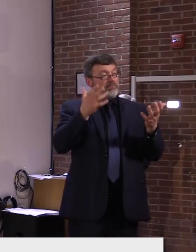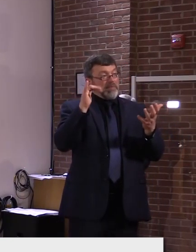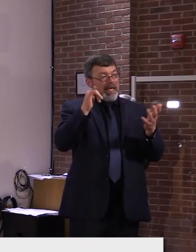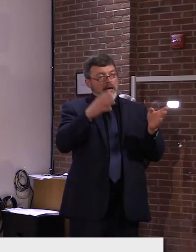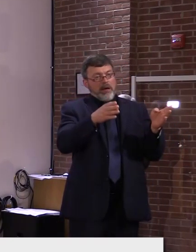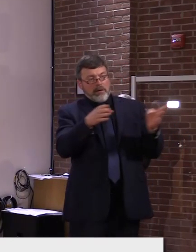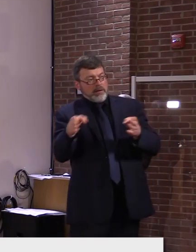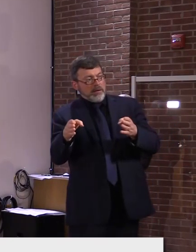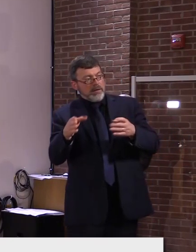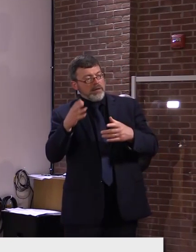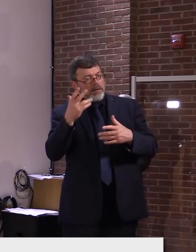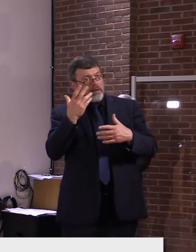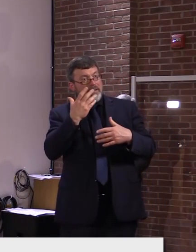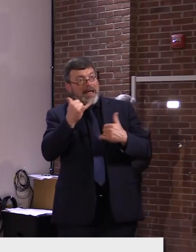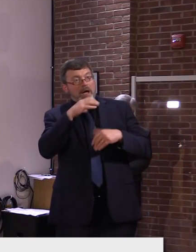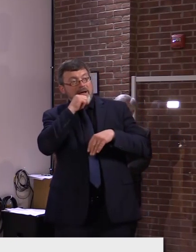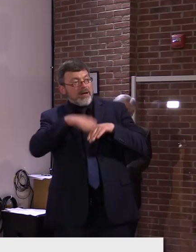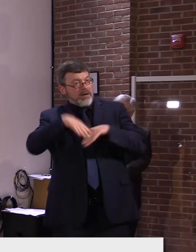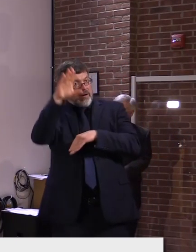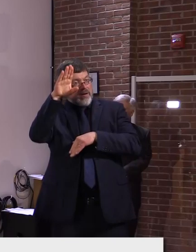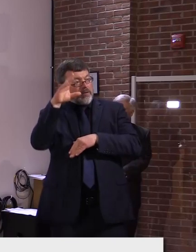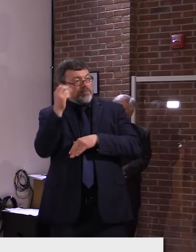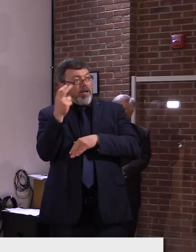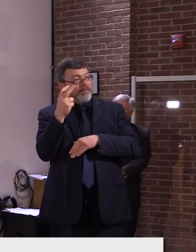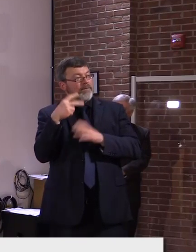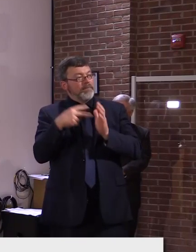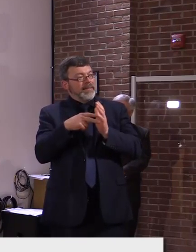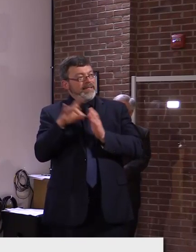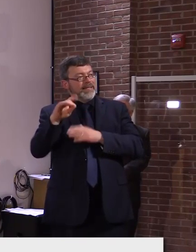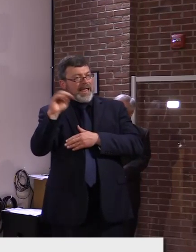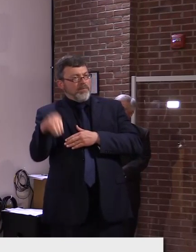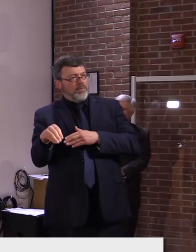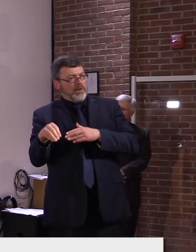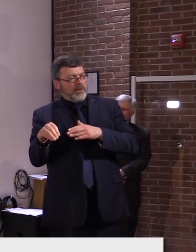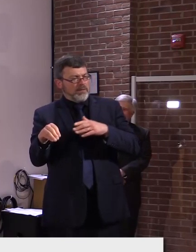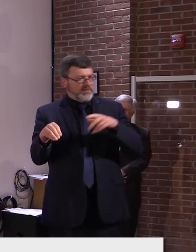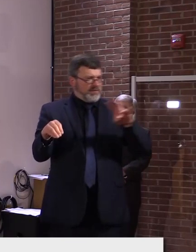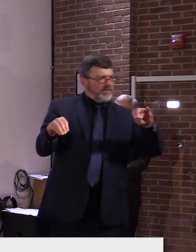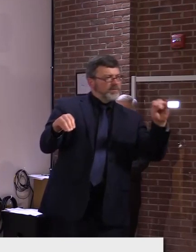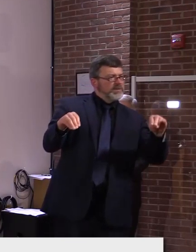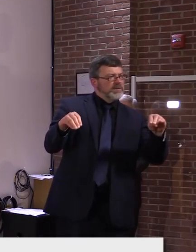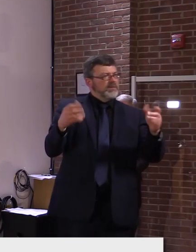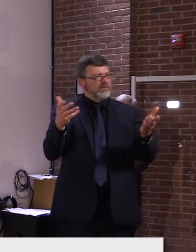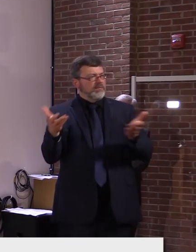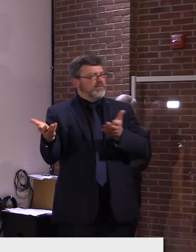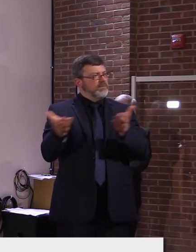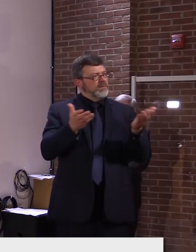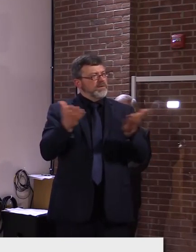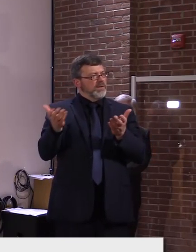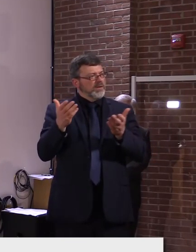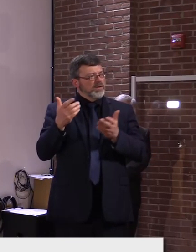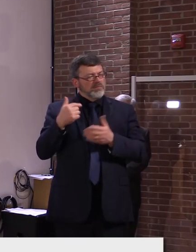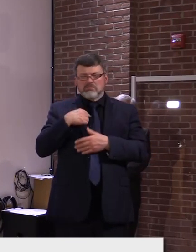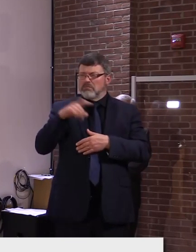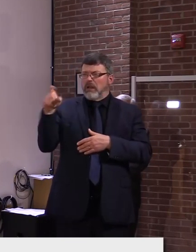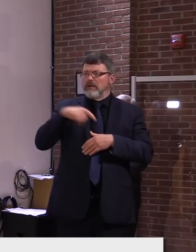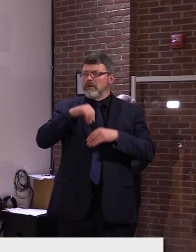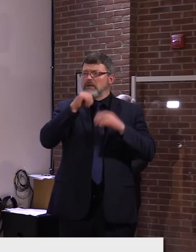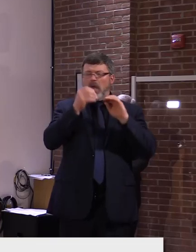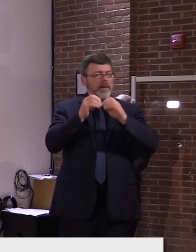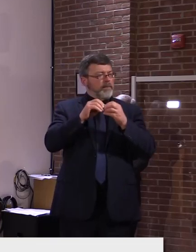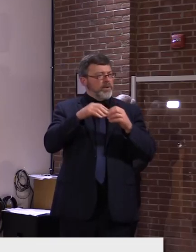concerned about the fact that we won't have like a herd immunity level by the time that all the restrictions are lifted?